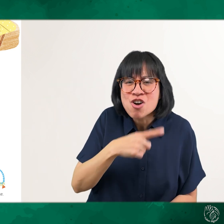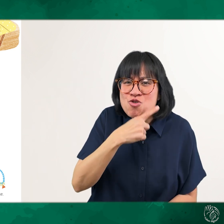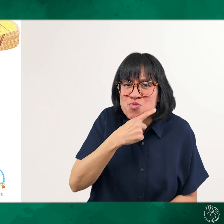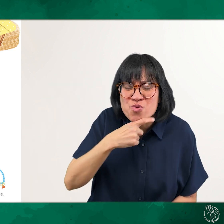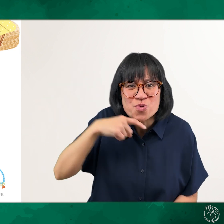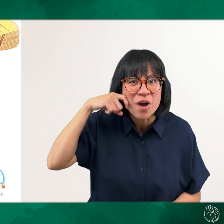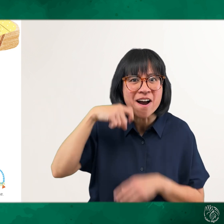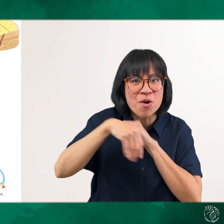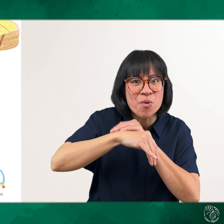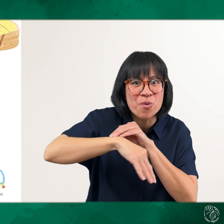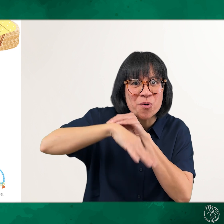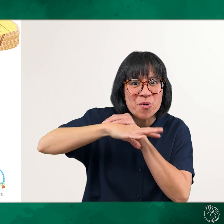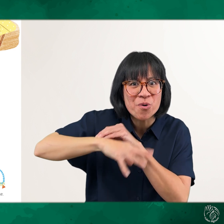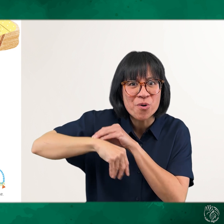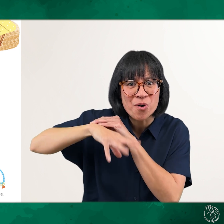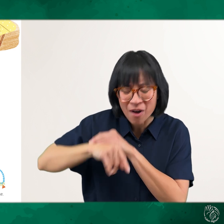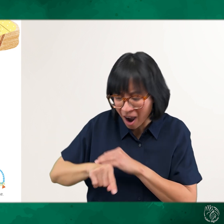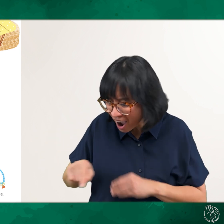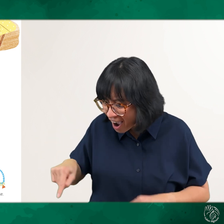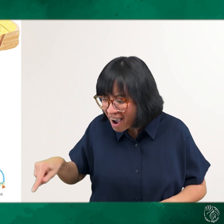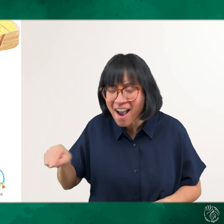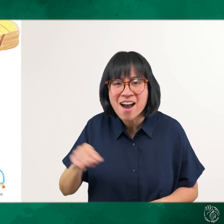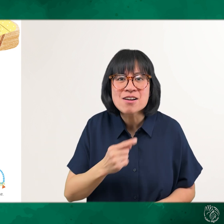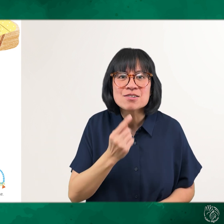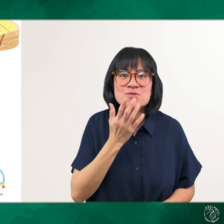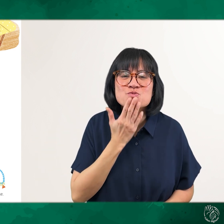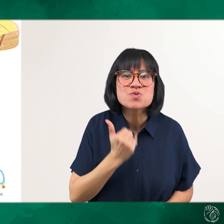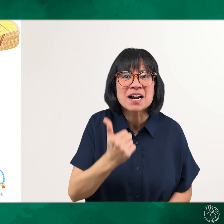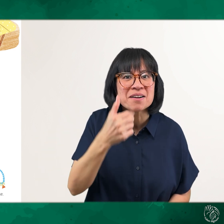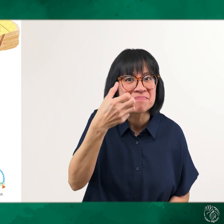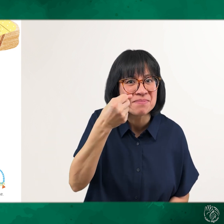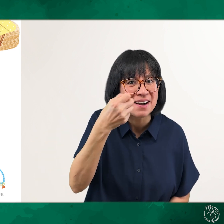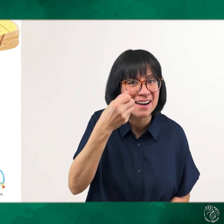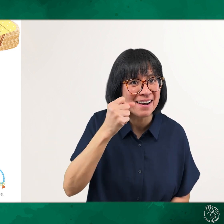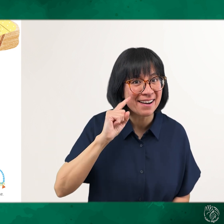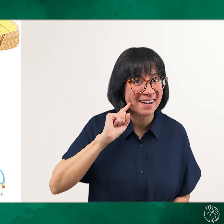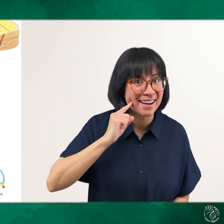a tumble of dried squid, milk candy,